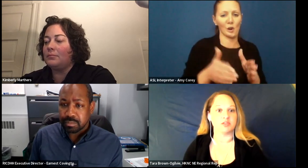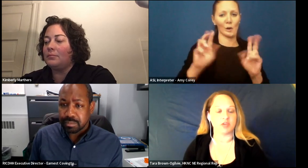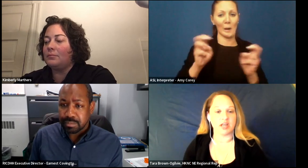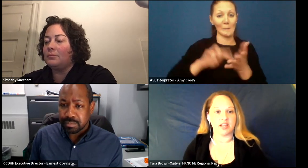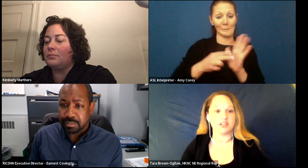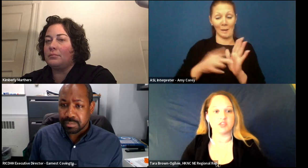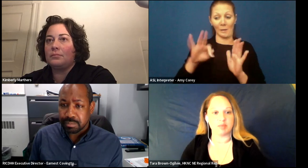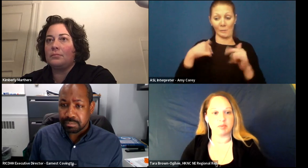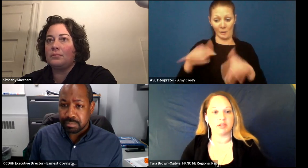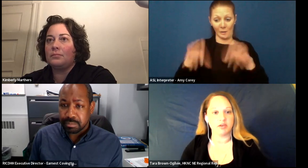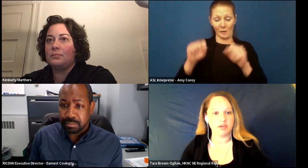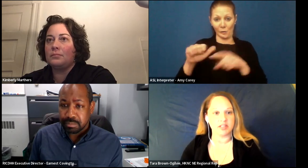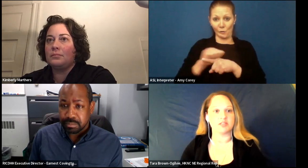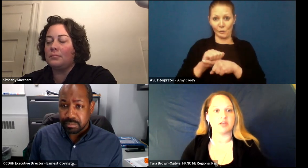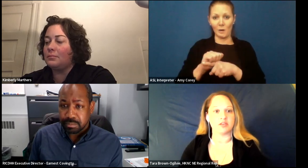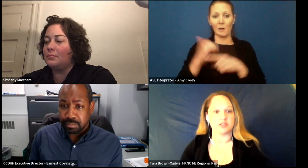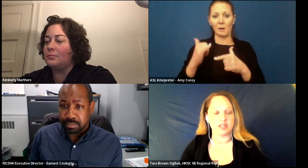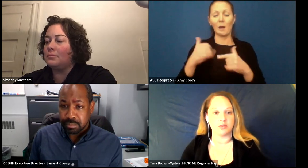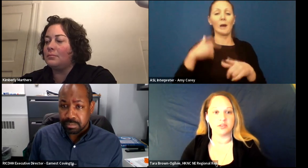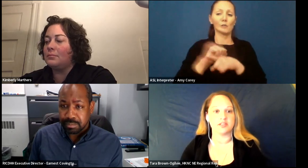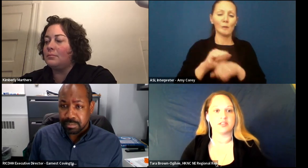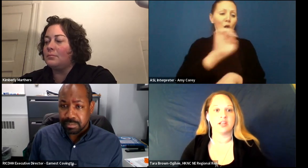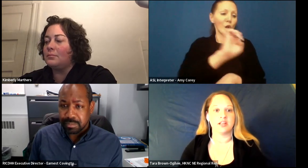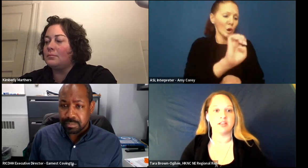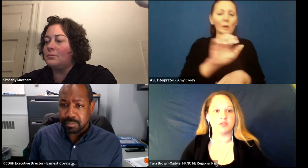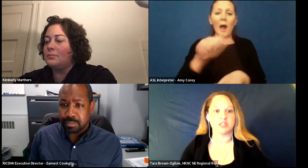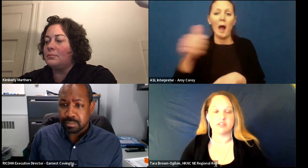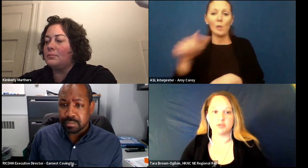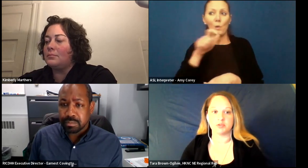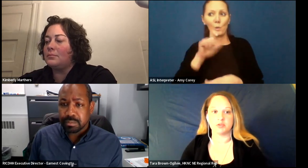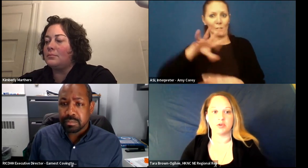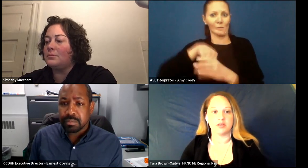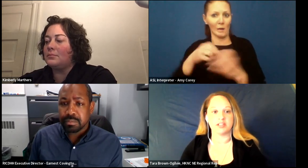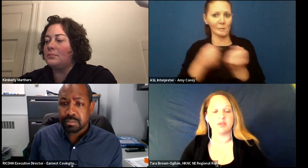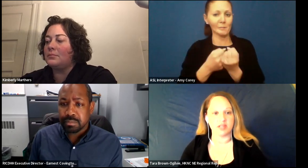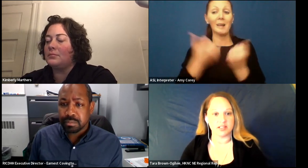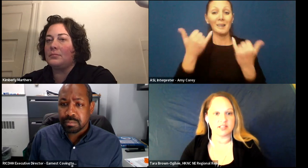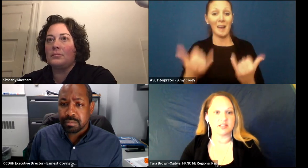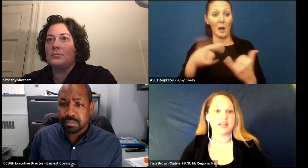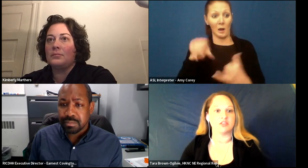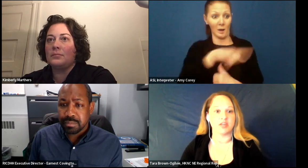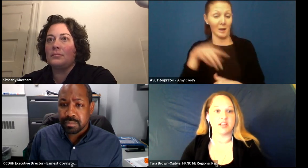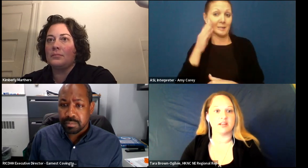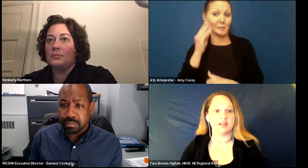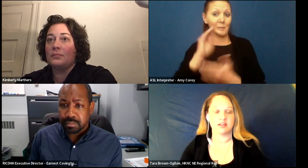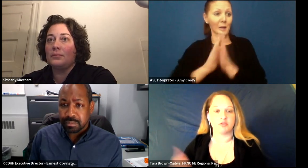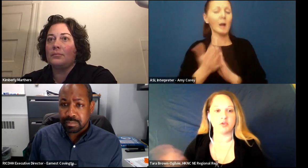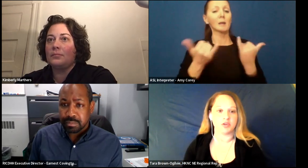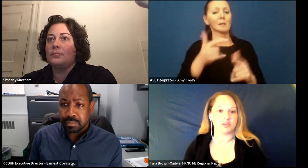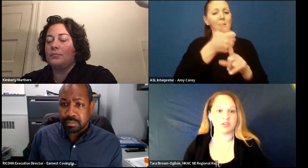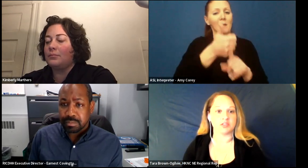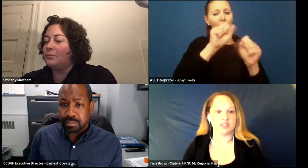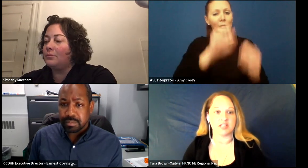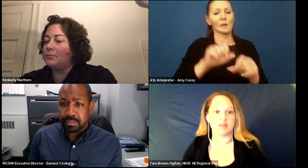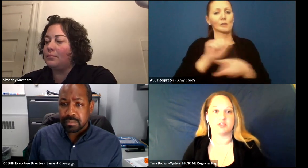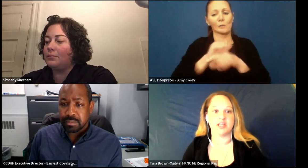to do the training and train people like Ernest or other stakeholders, then those individuals who are experienced can train